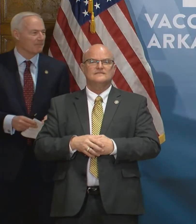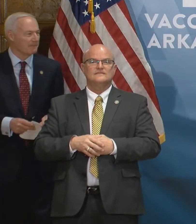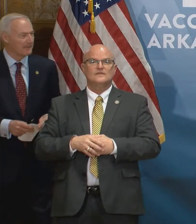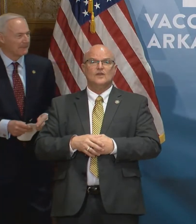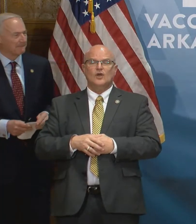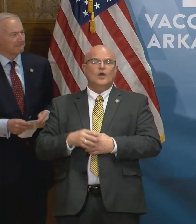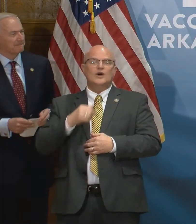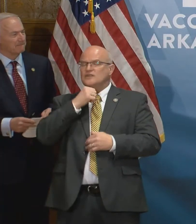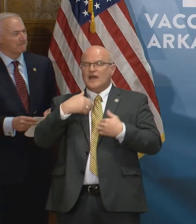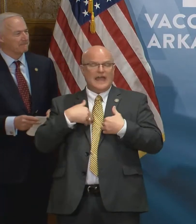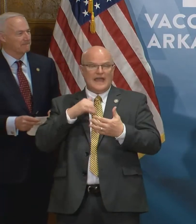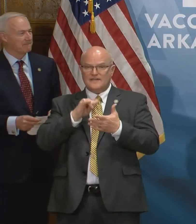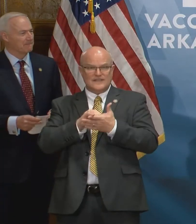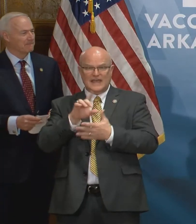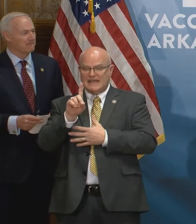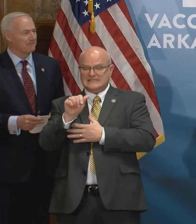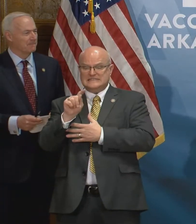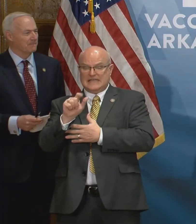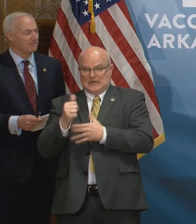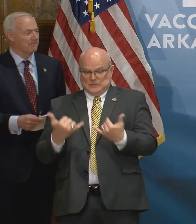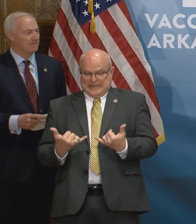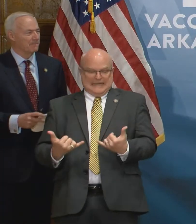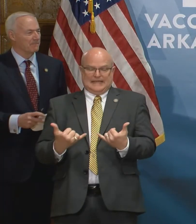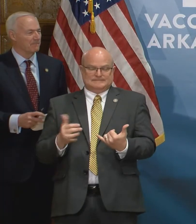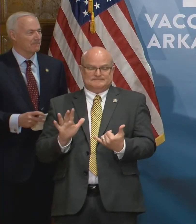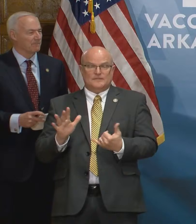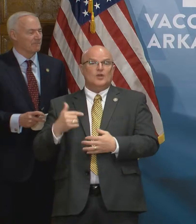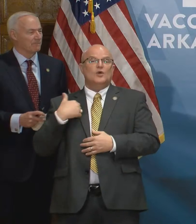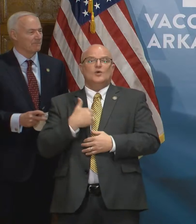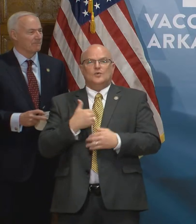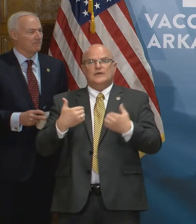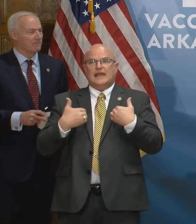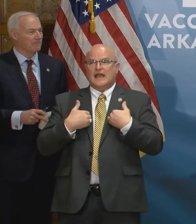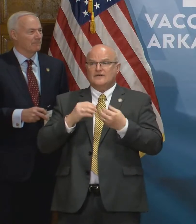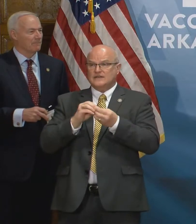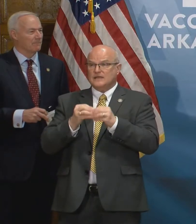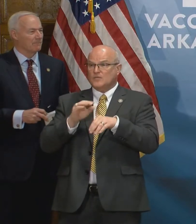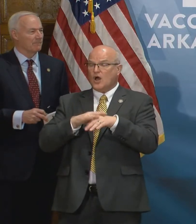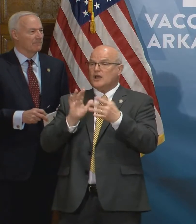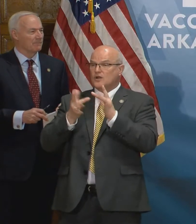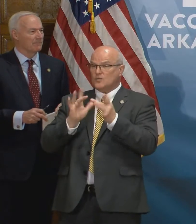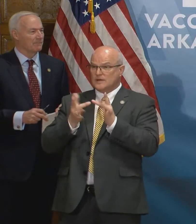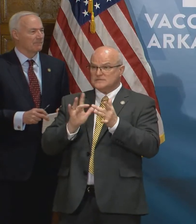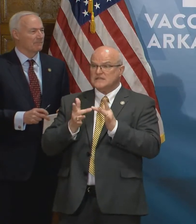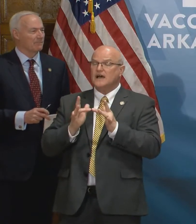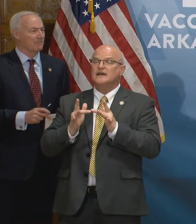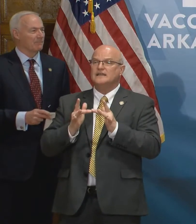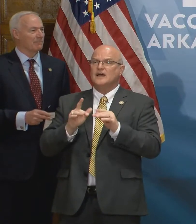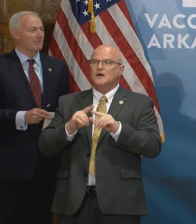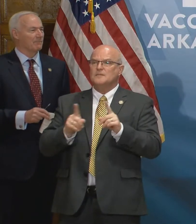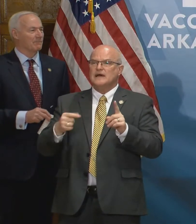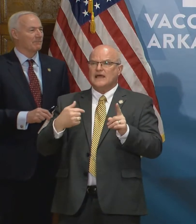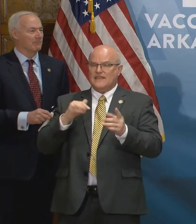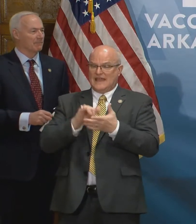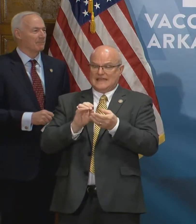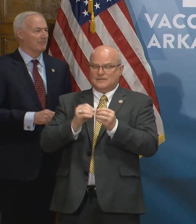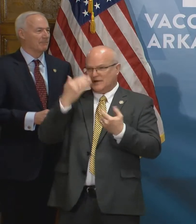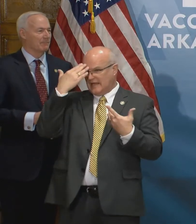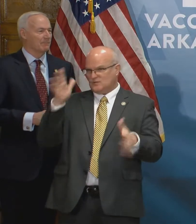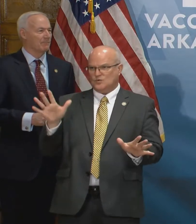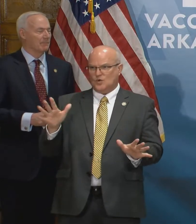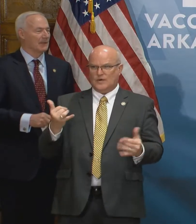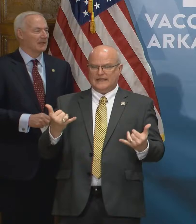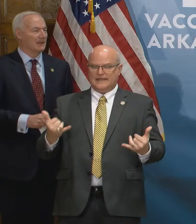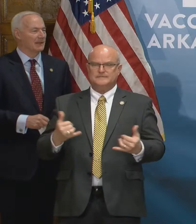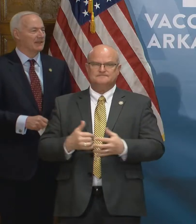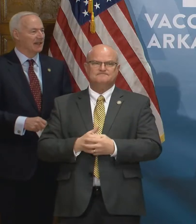Well, we do not have those data with us right now. We do have the number on our website, but I don't know that number off